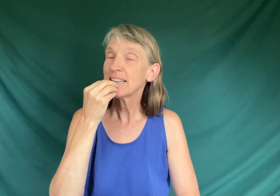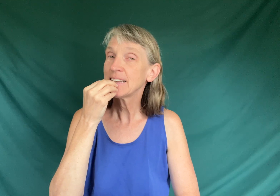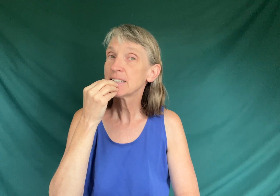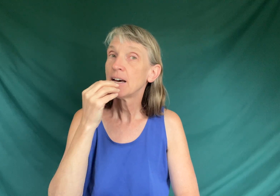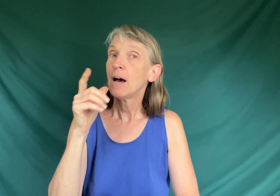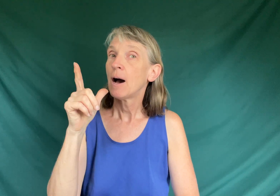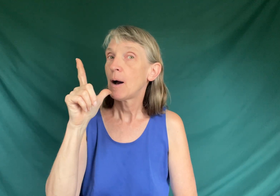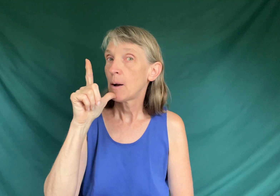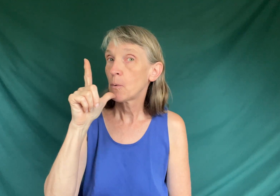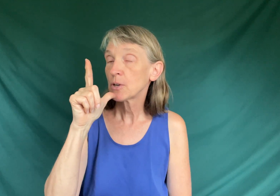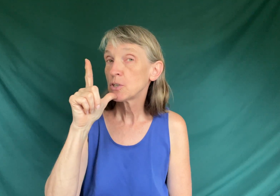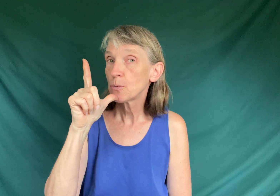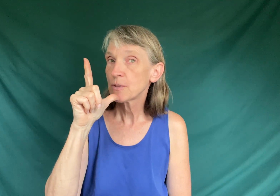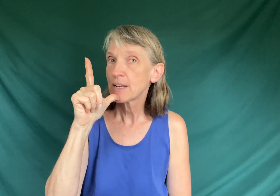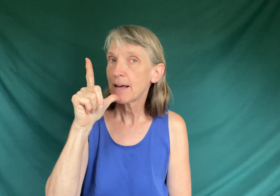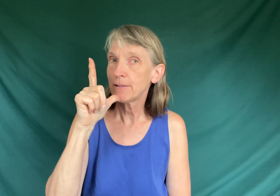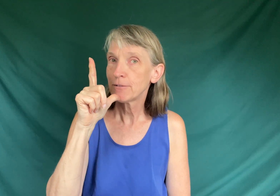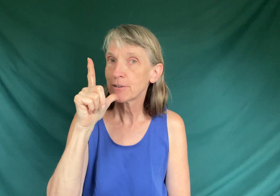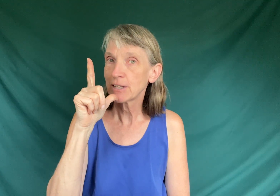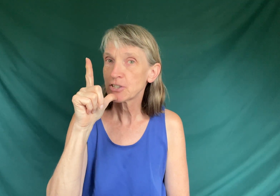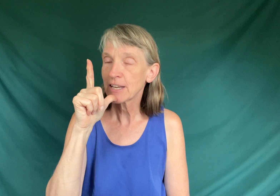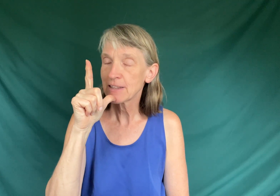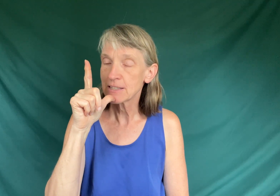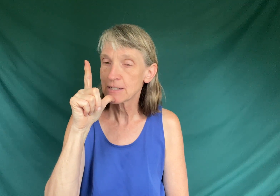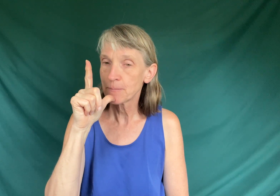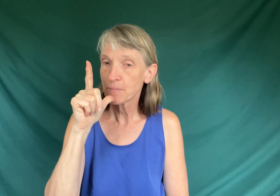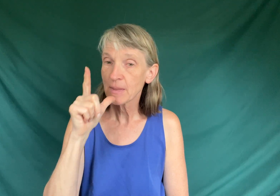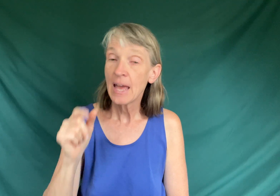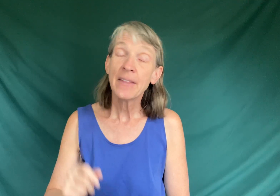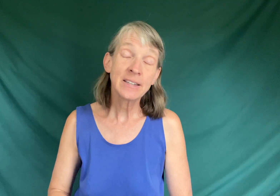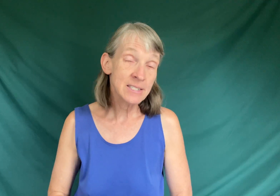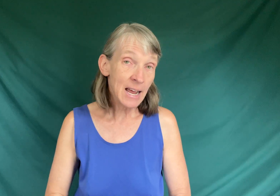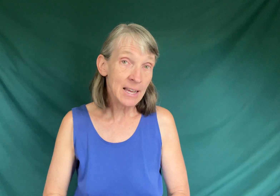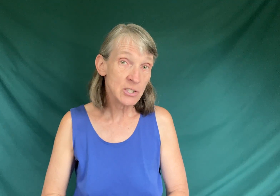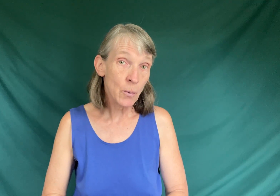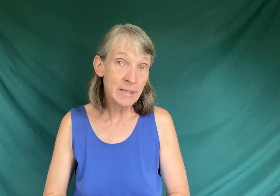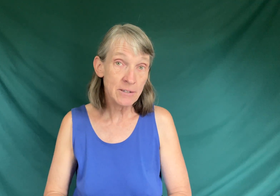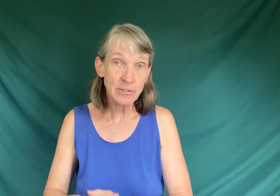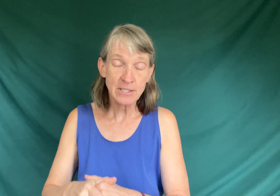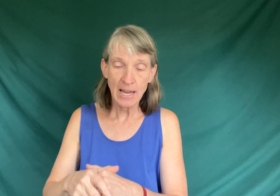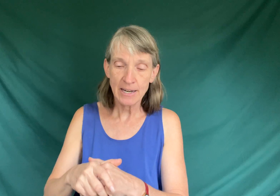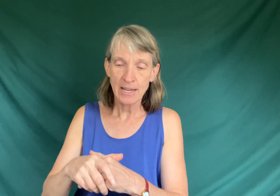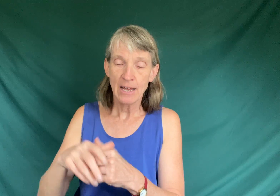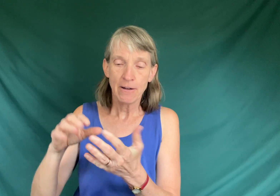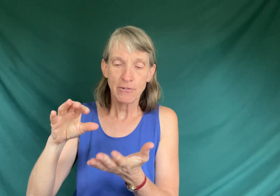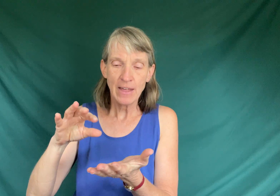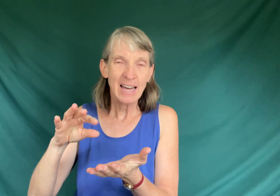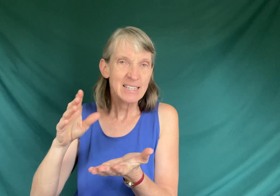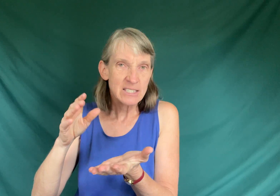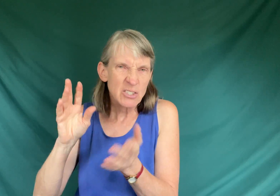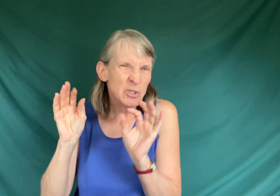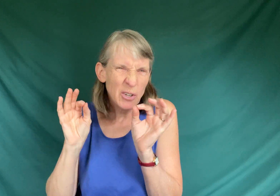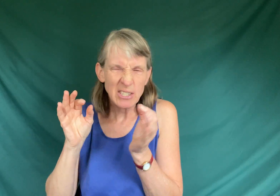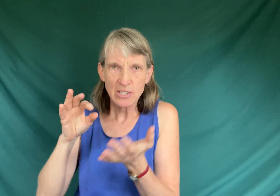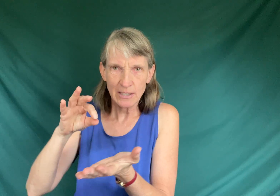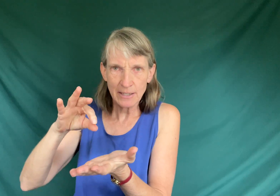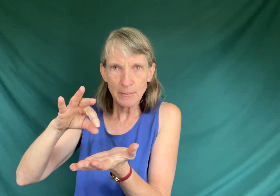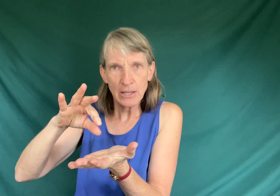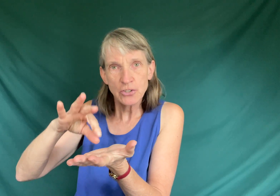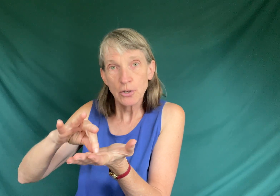eat. Or you can do it with an L for lunch like this. And snack has a quite different sign. For that, we're showing it's just a little meal. So you